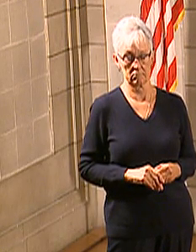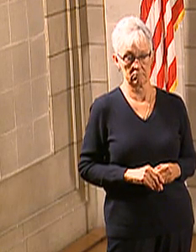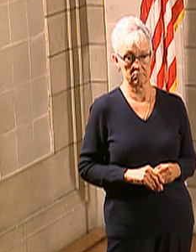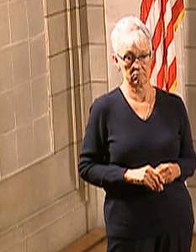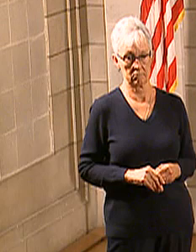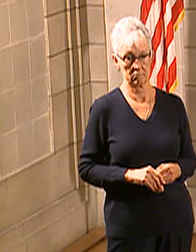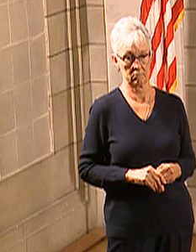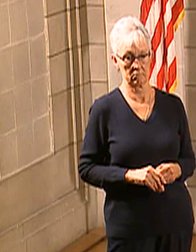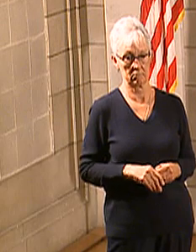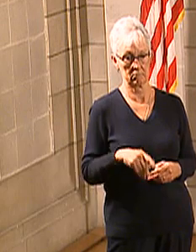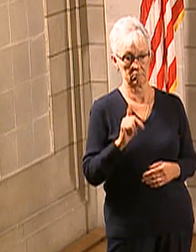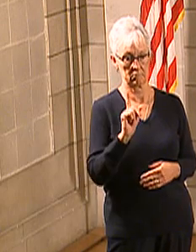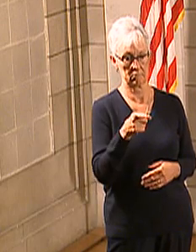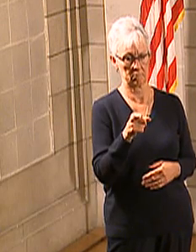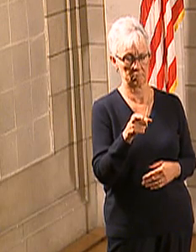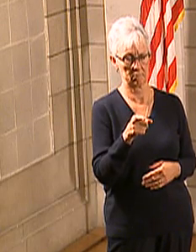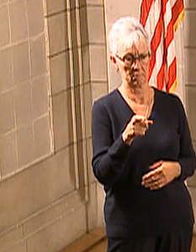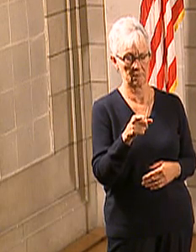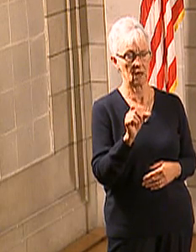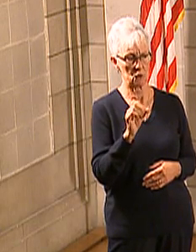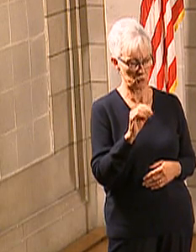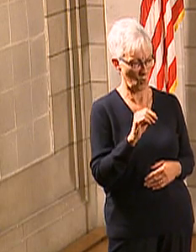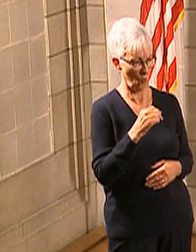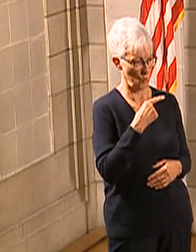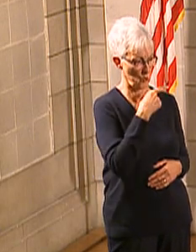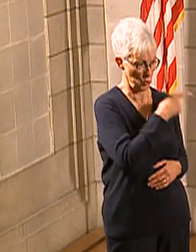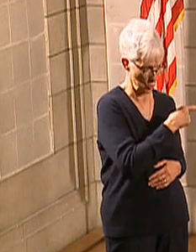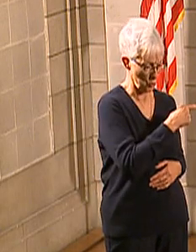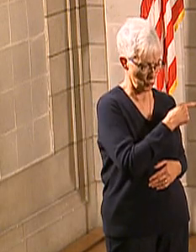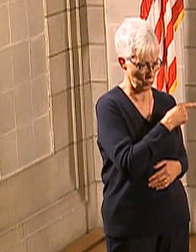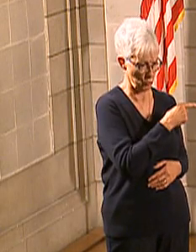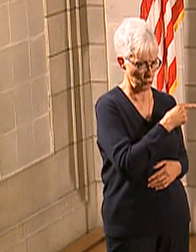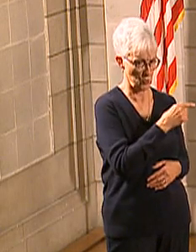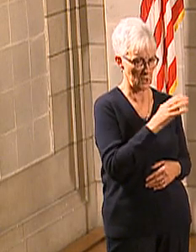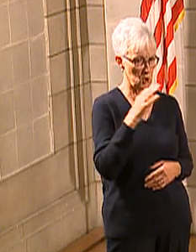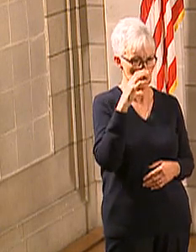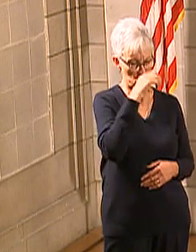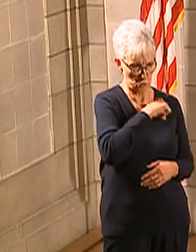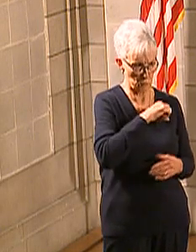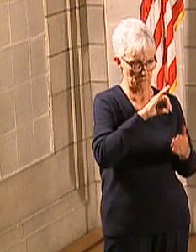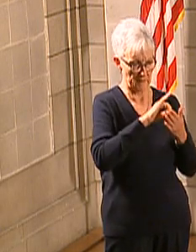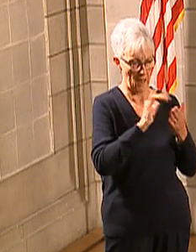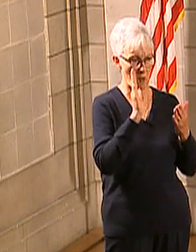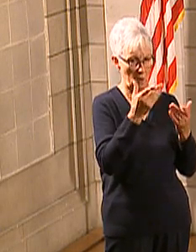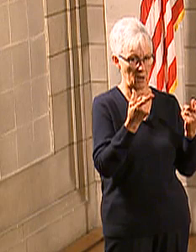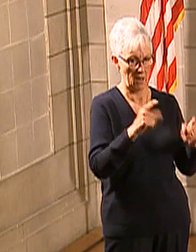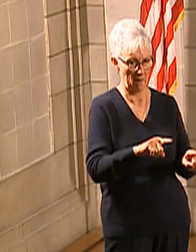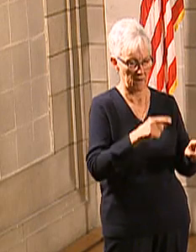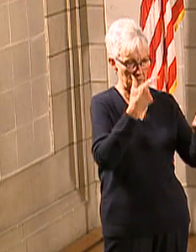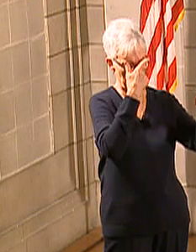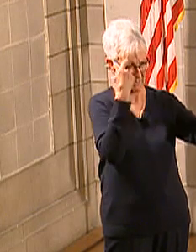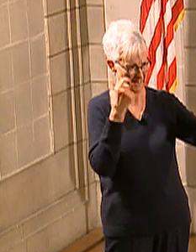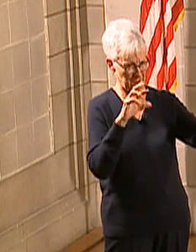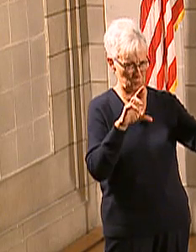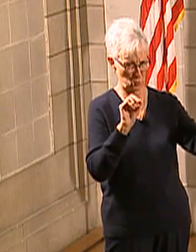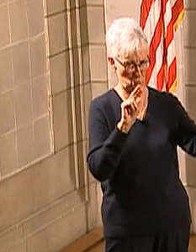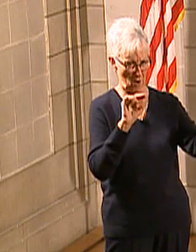And you get to the fact that that's what they're gonna do from the fact that Ronnie Green quoted Kendi.